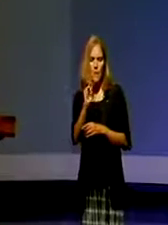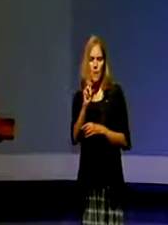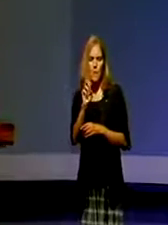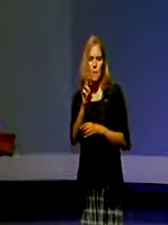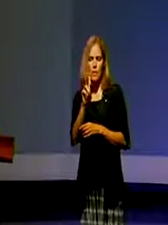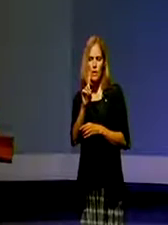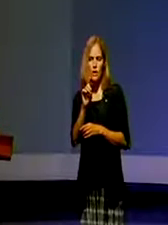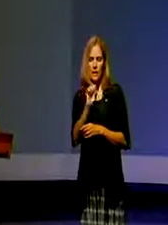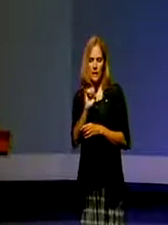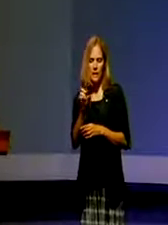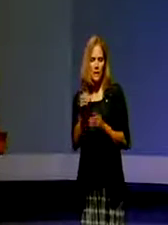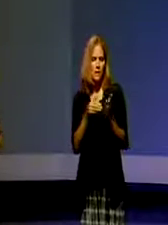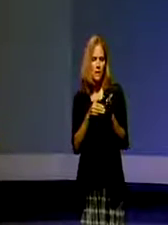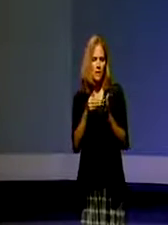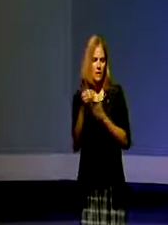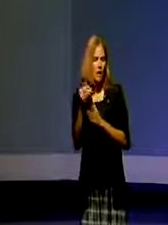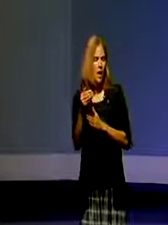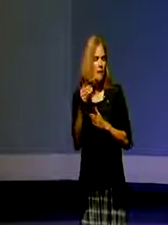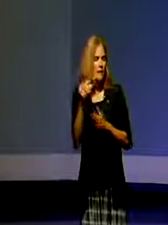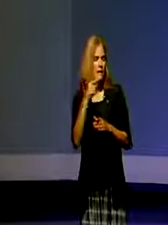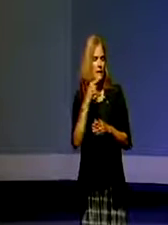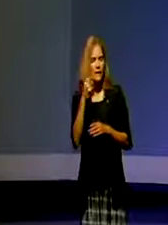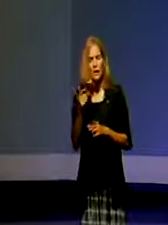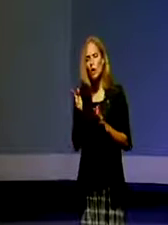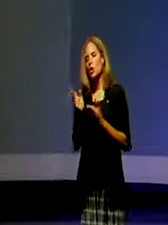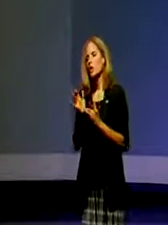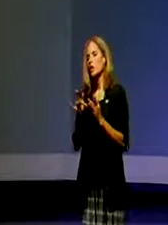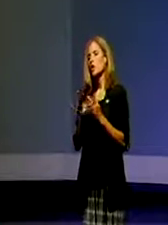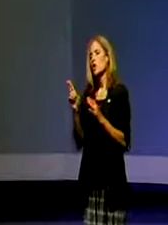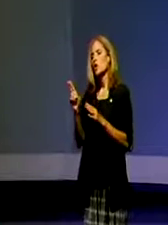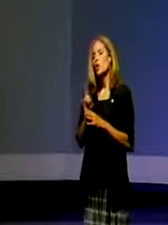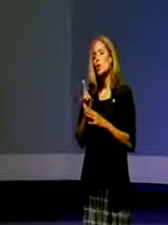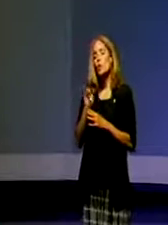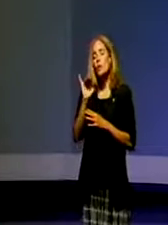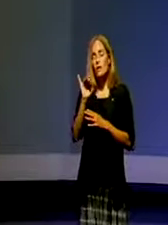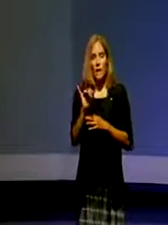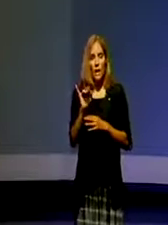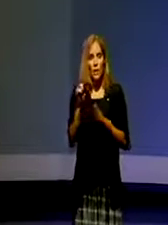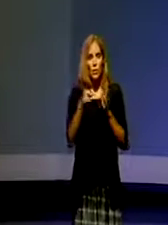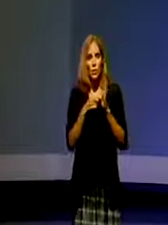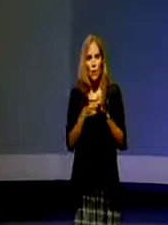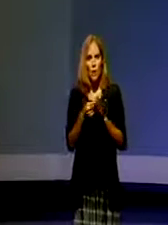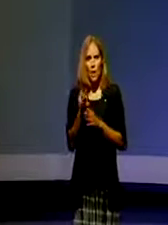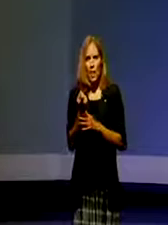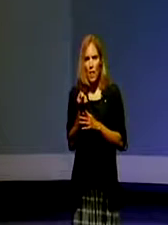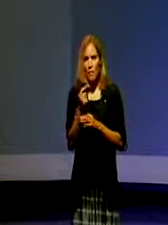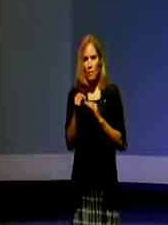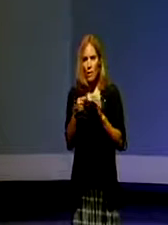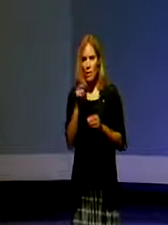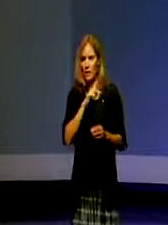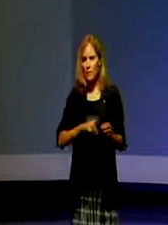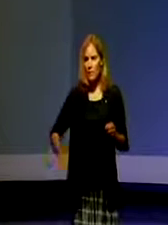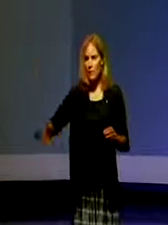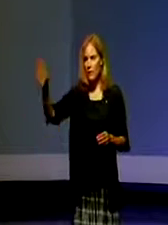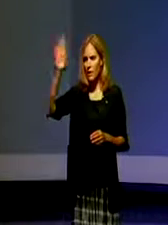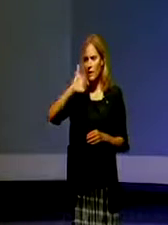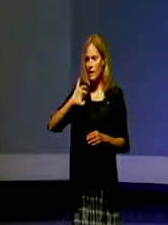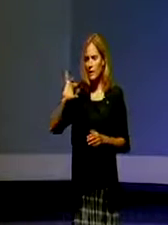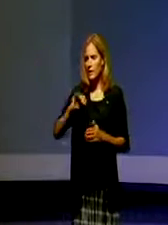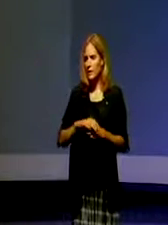common saying. And so Jesus is going to use the mustard seed to show us a little bit what the kingdom of God is